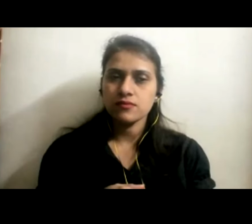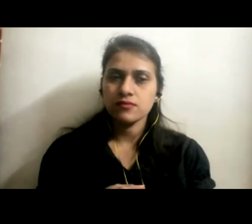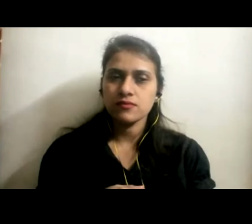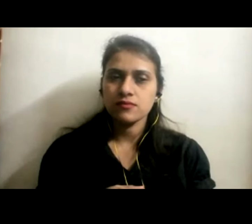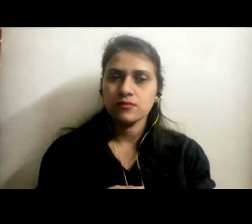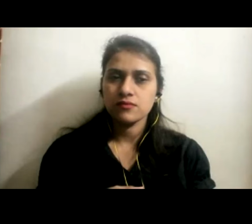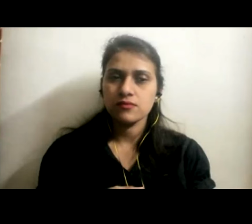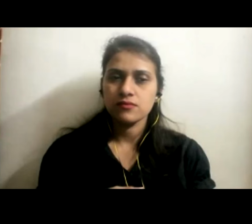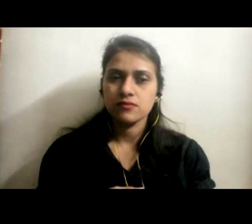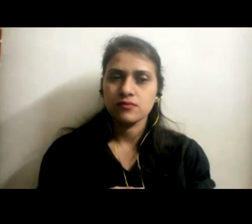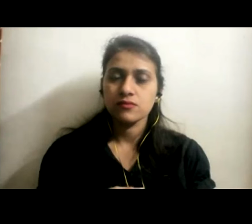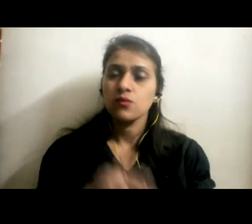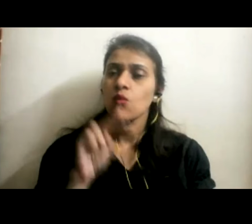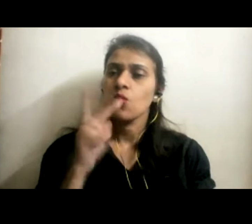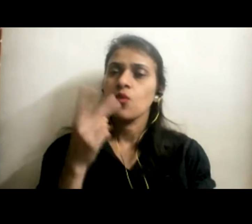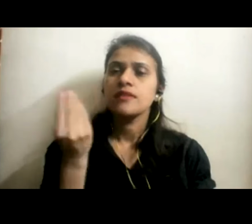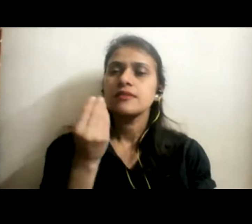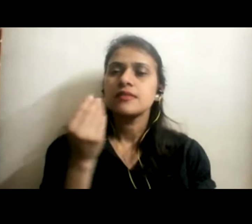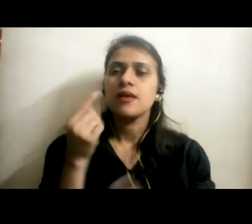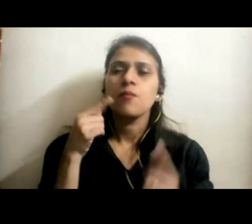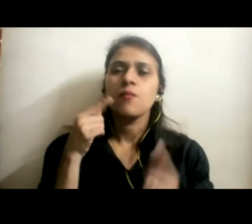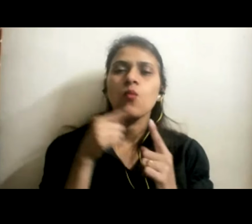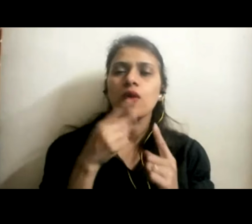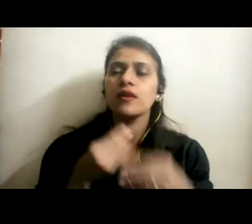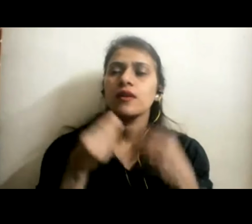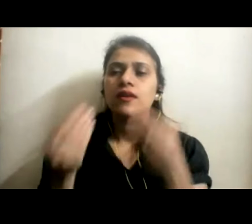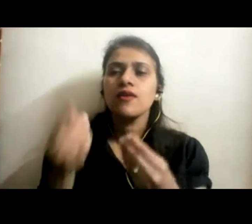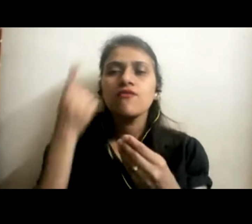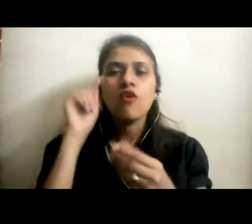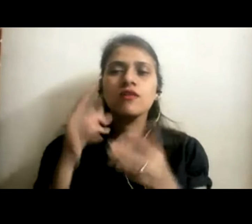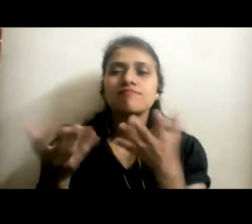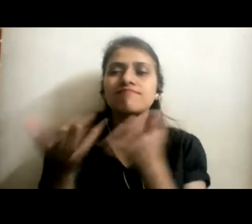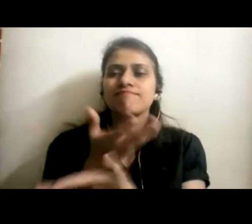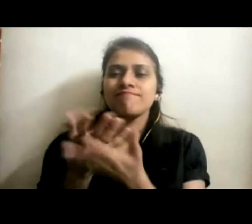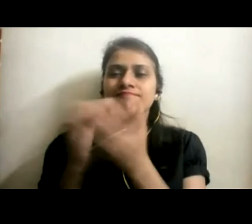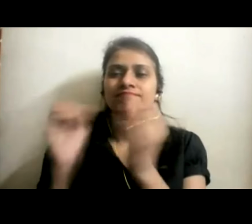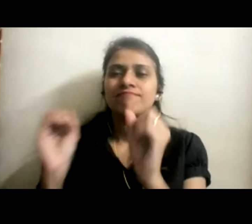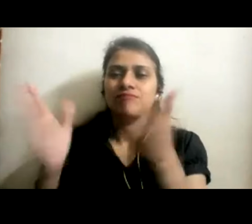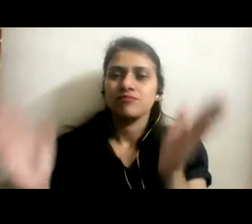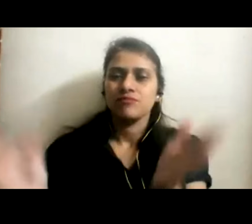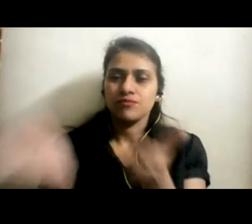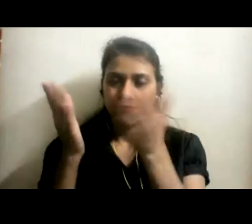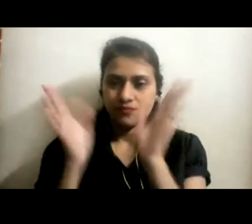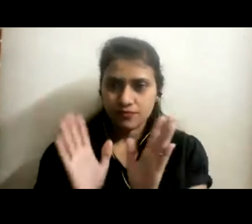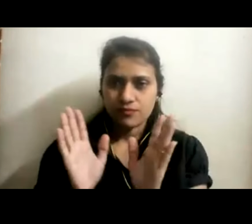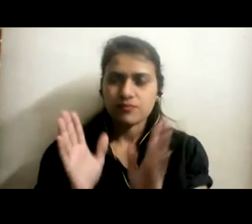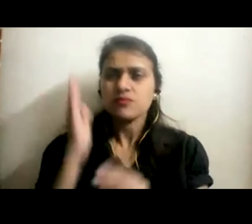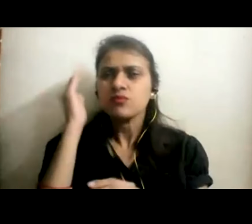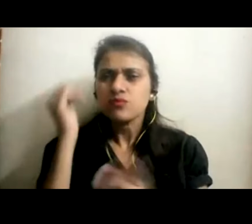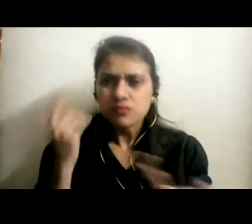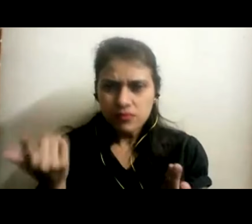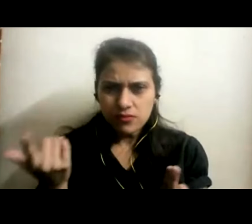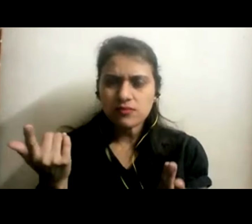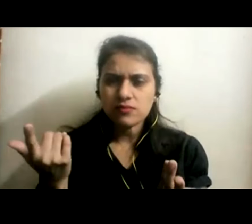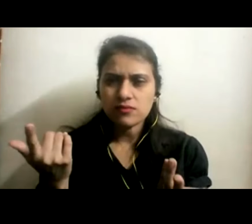I maybe just give them some points to start the discussion, and in between, if the discussion is going haywire, I come